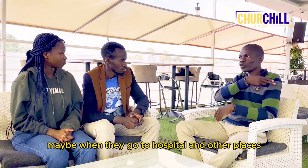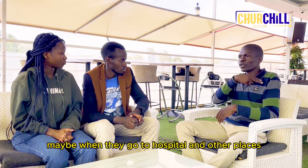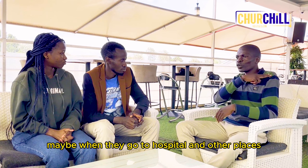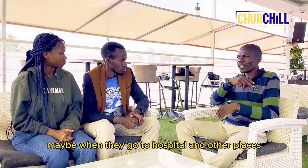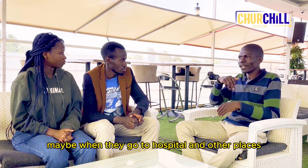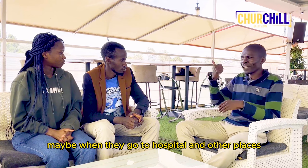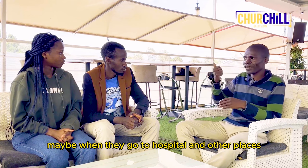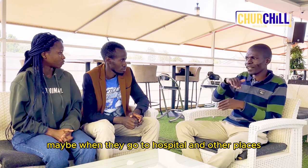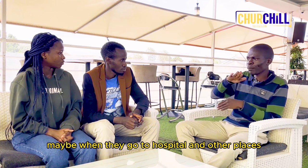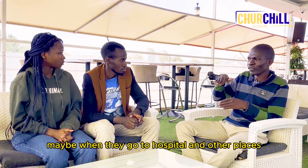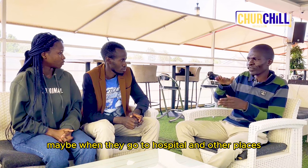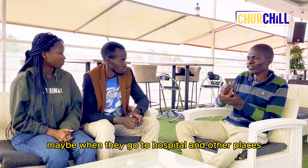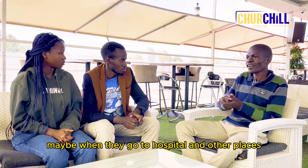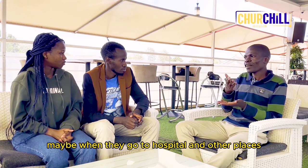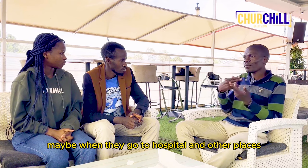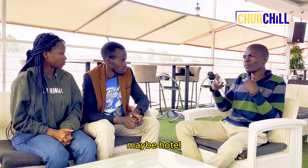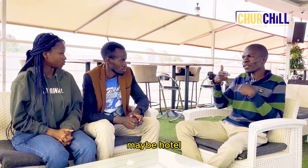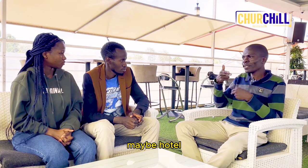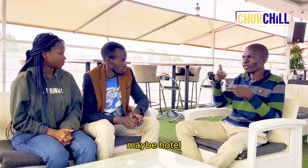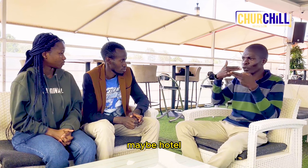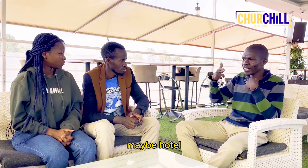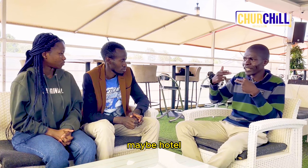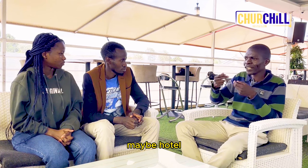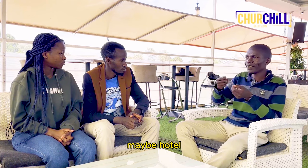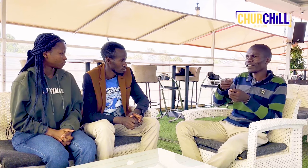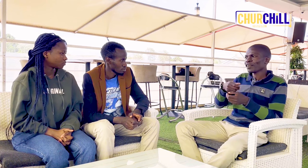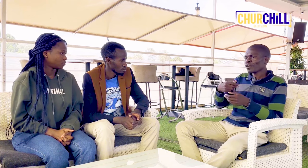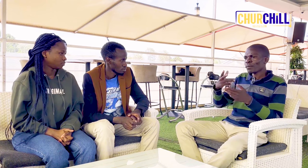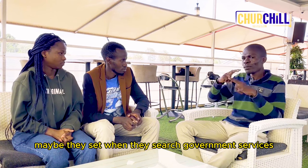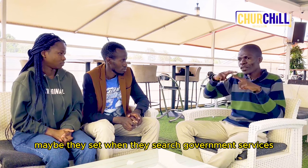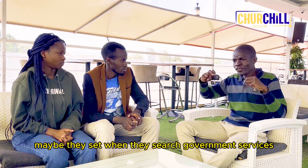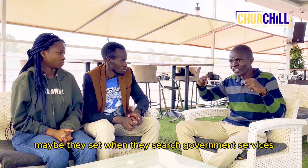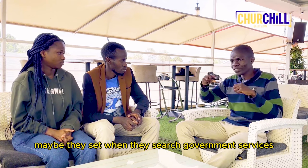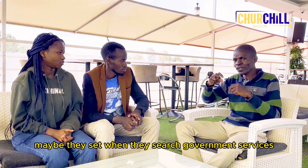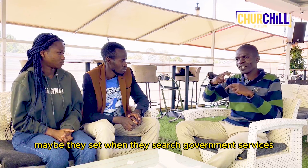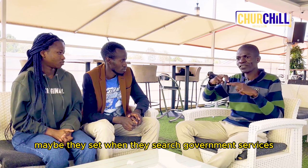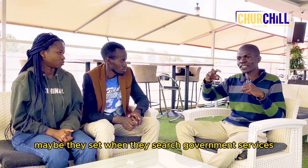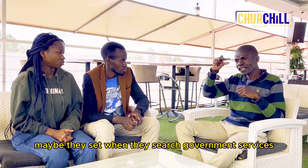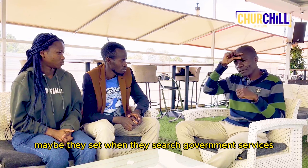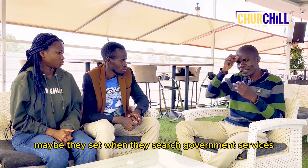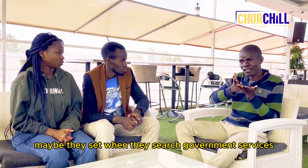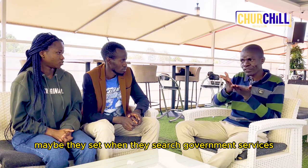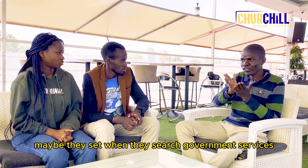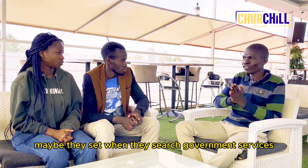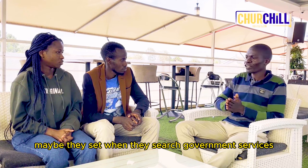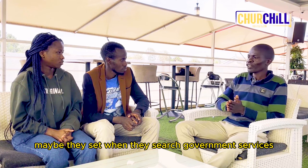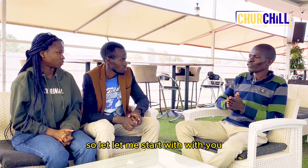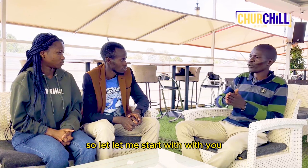hospital and other places. Maybe hotel, maybe when they search government services. So,